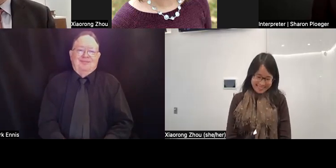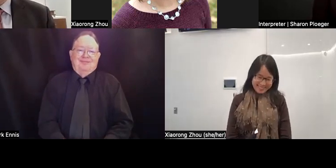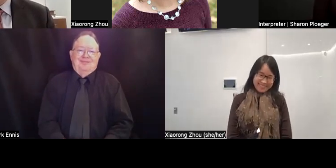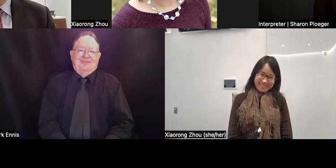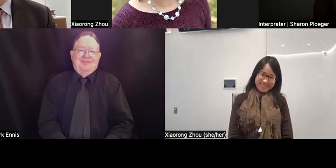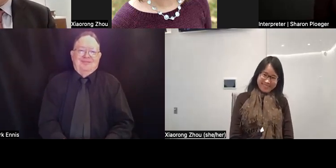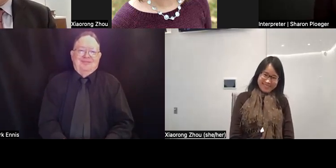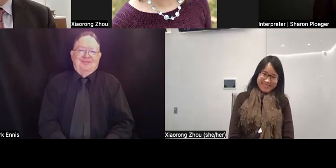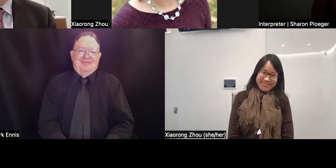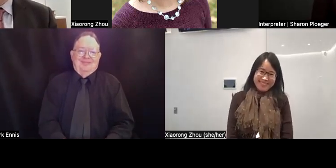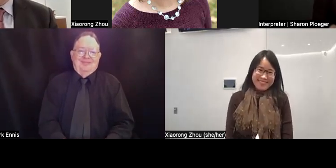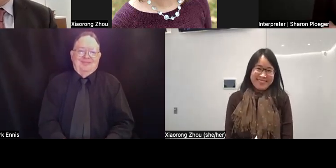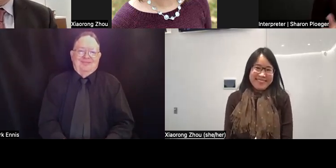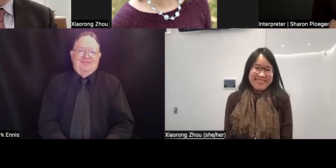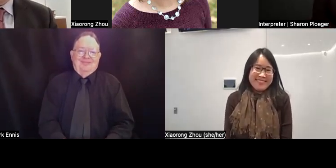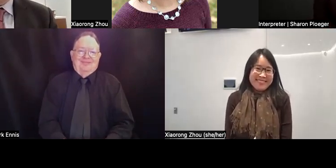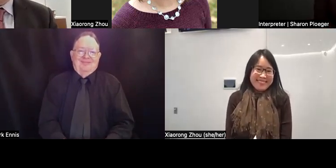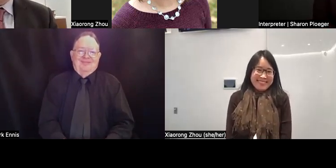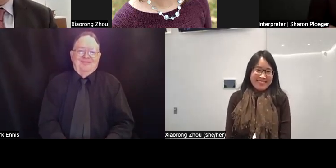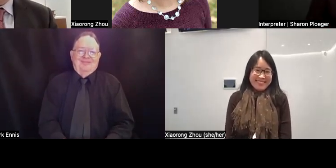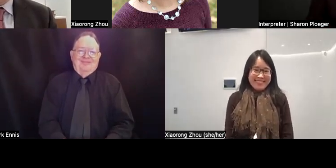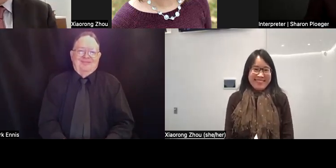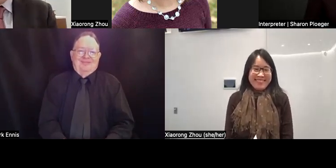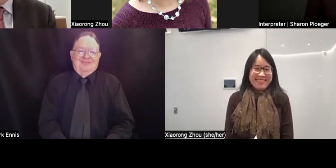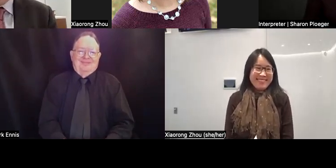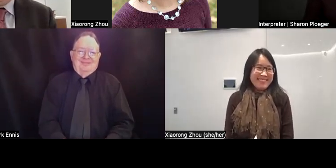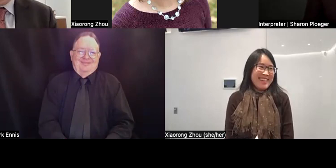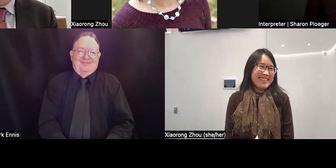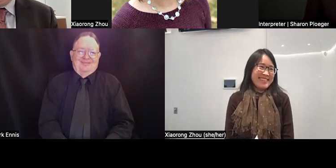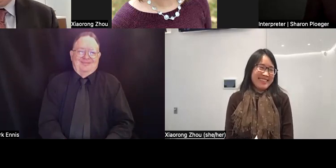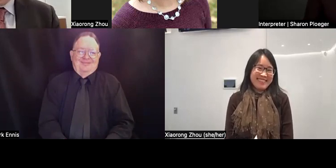We're open to your receiving your donations.